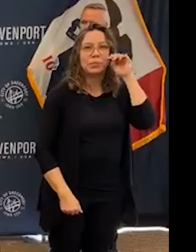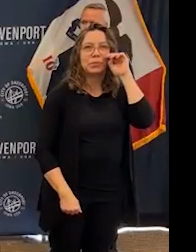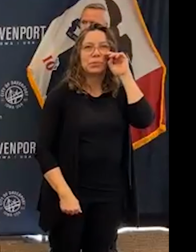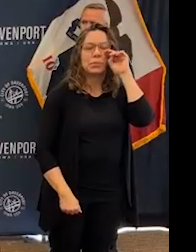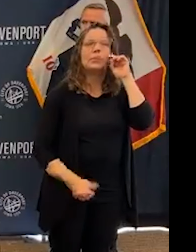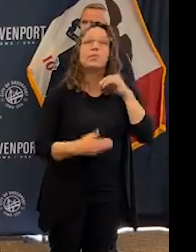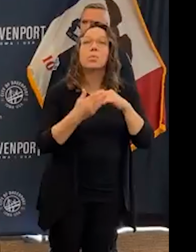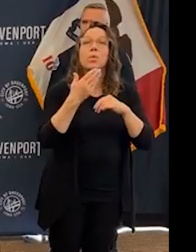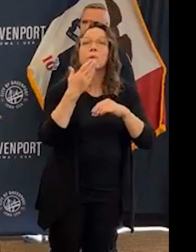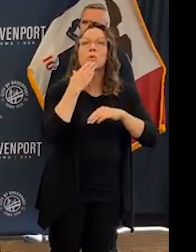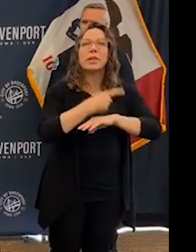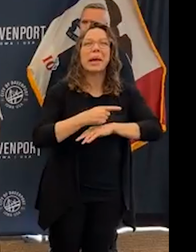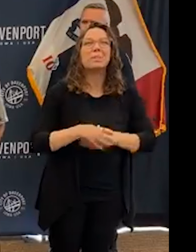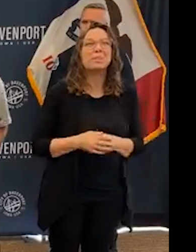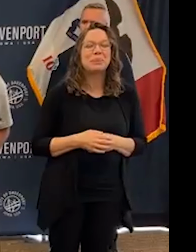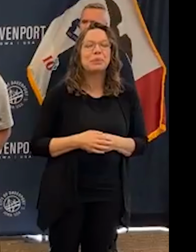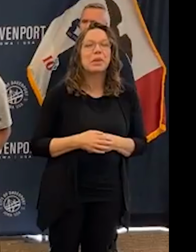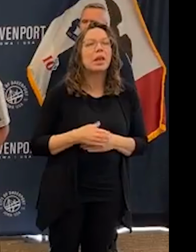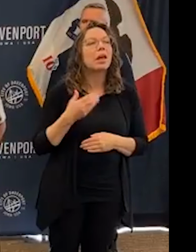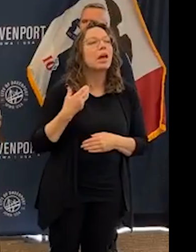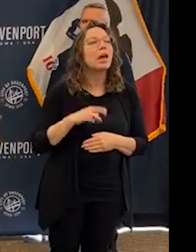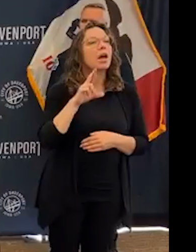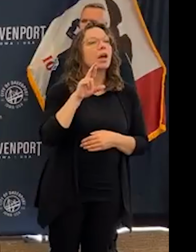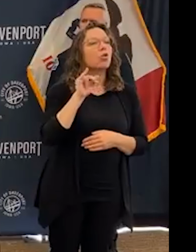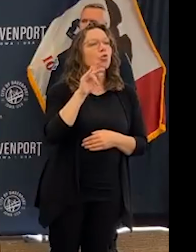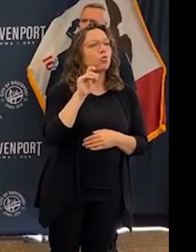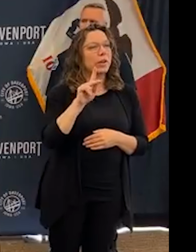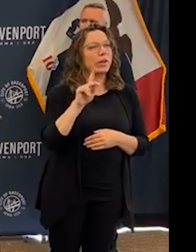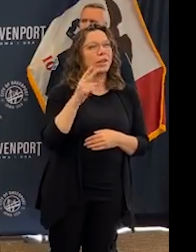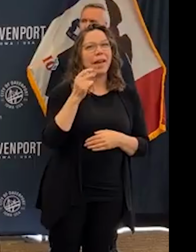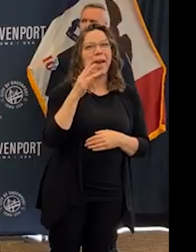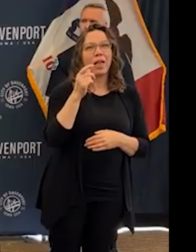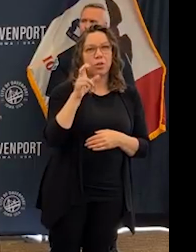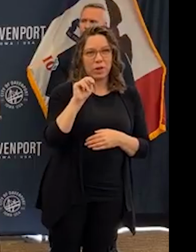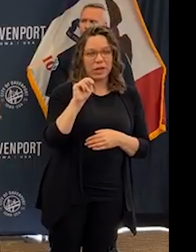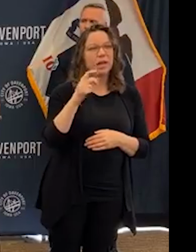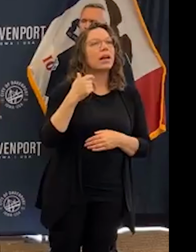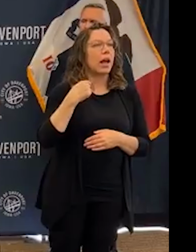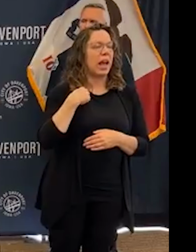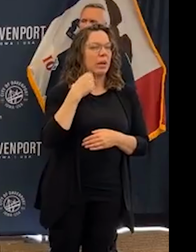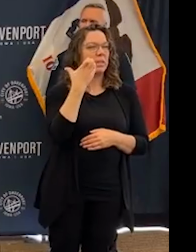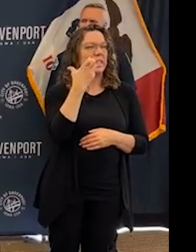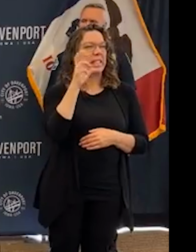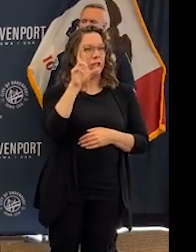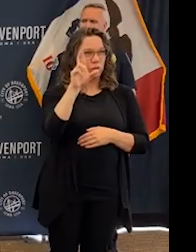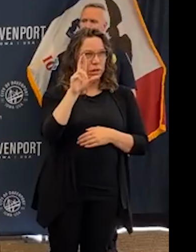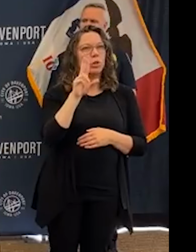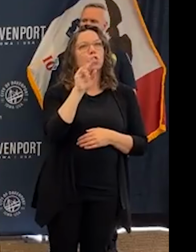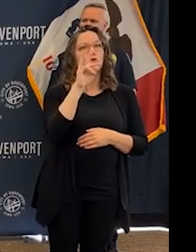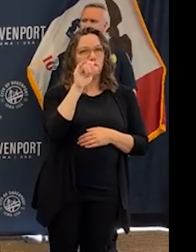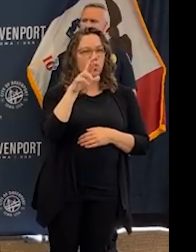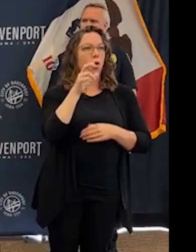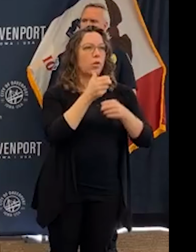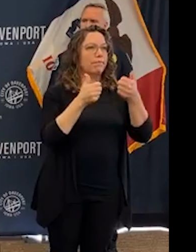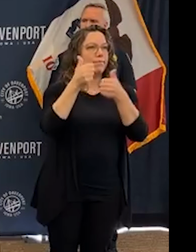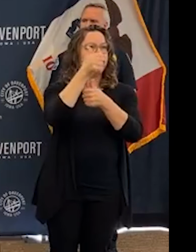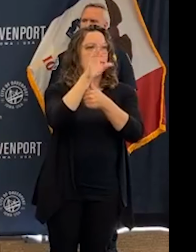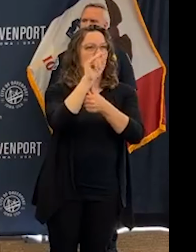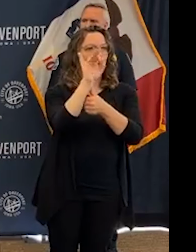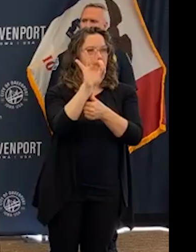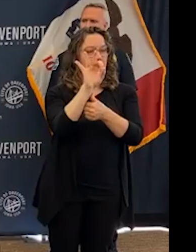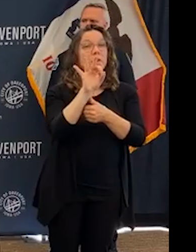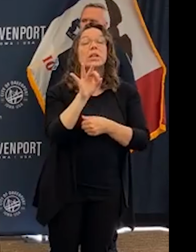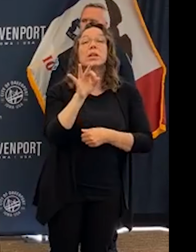Good day. My name is Rick Halloran. I'm with the Cedar Rapids USAR Division as the USAR Chief. Yesterday